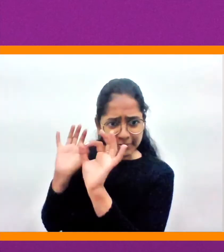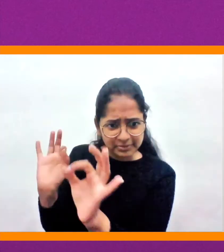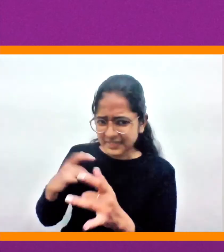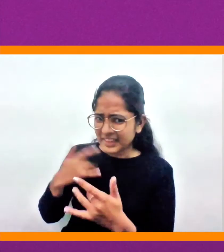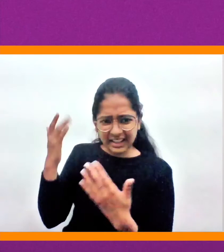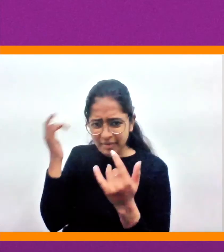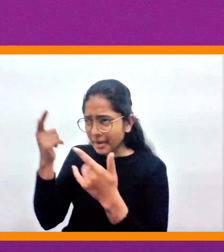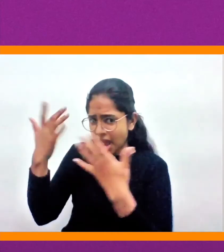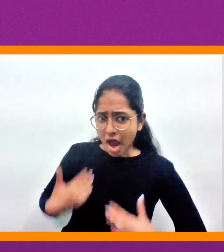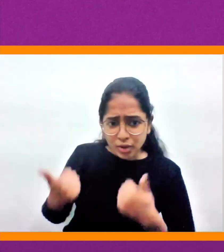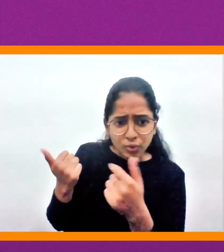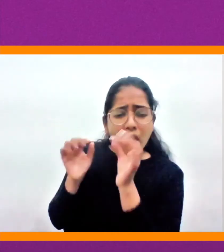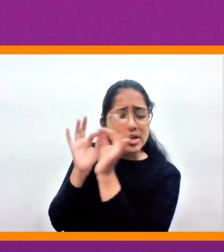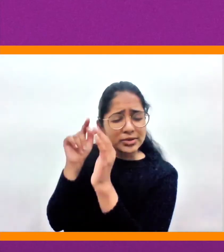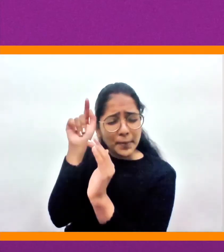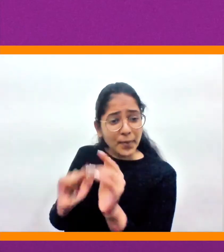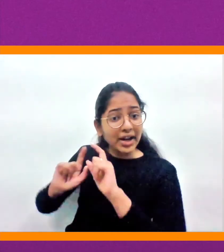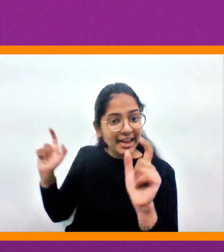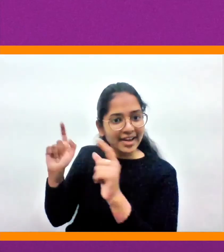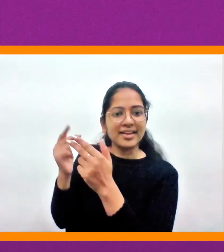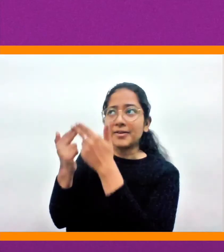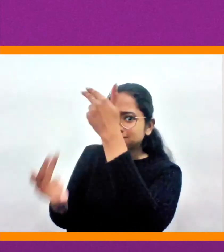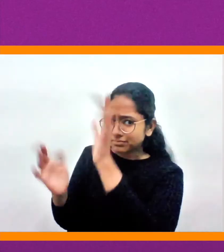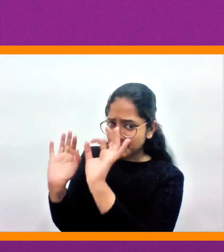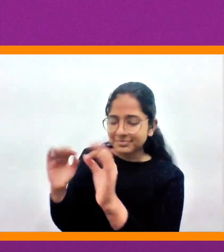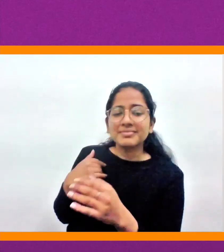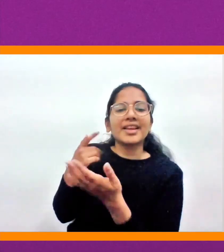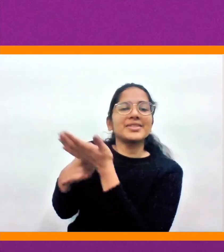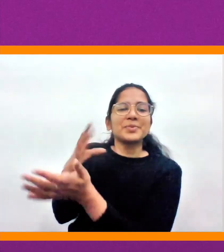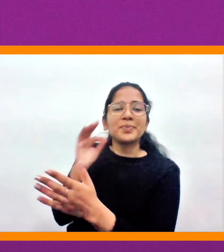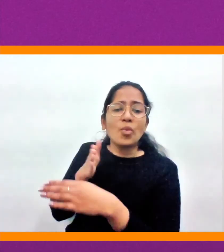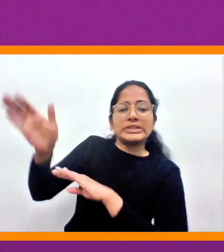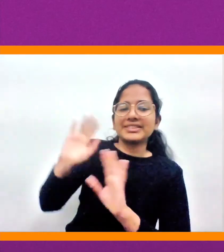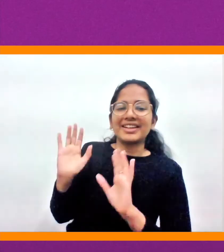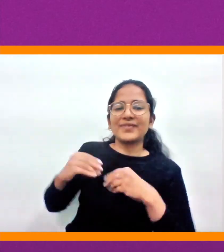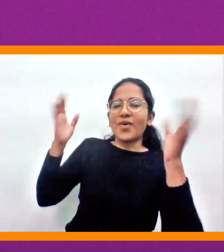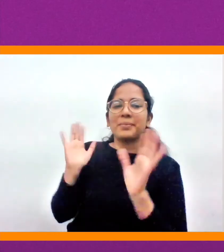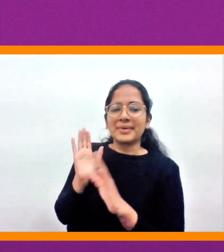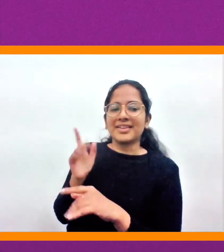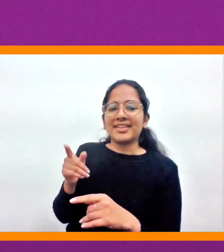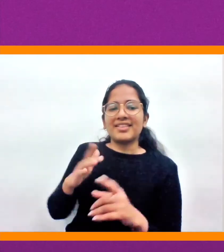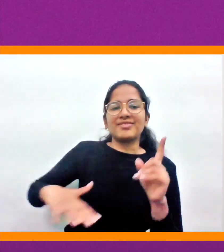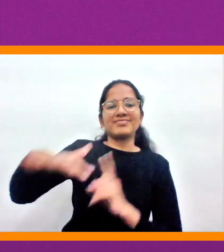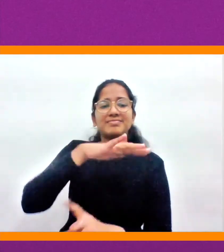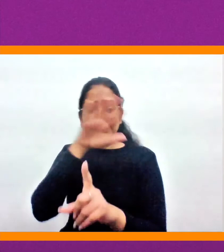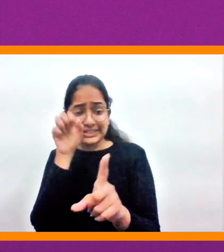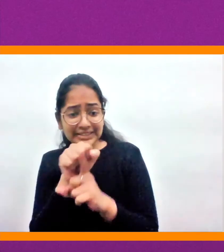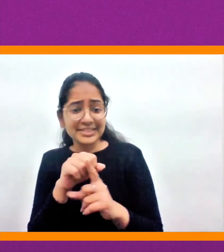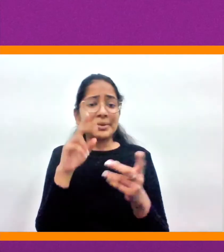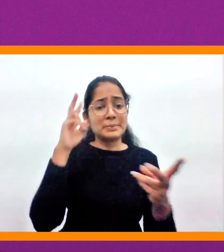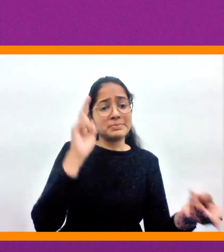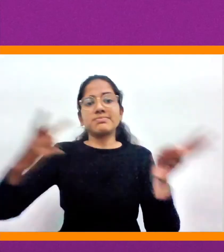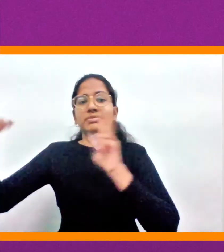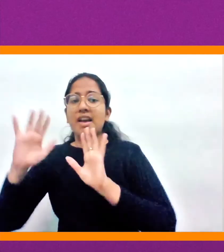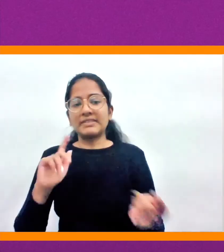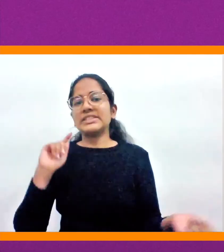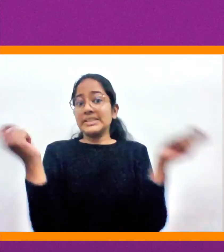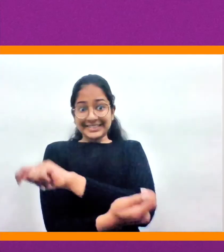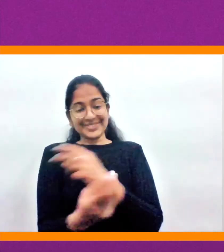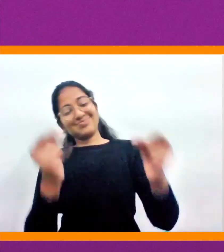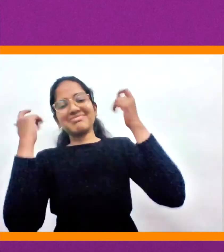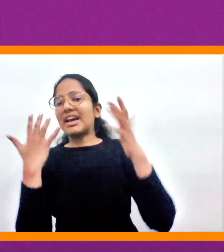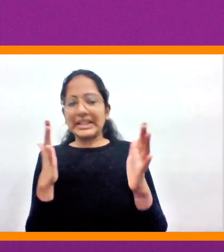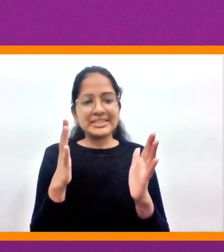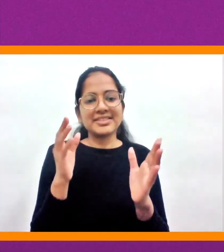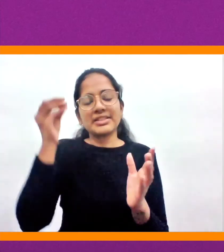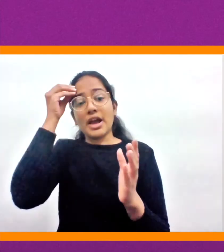pay and also creates a space to shift the culture to navigate consent without anyone feeling disrespected. Does that